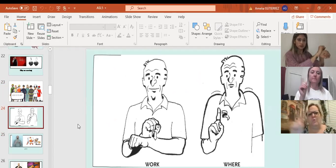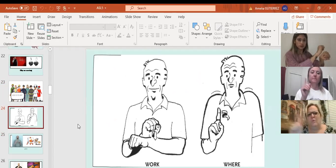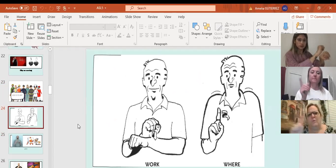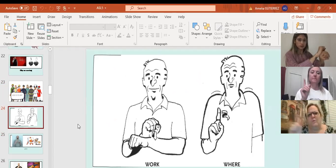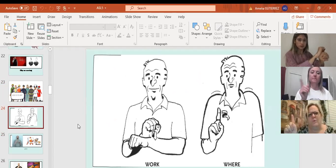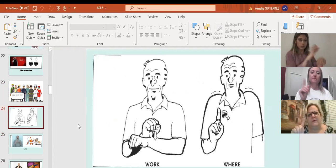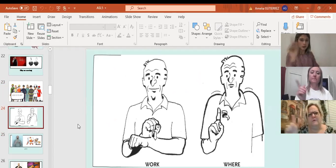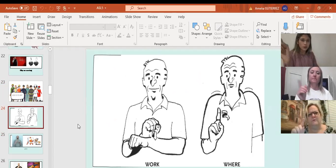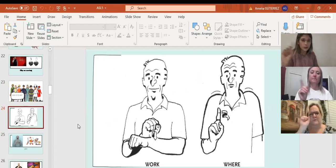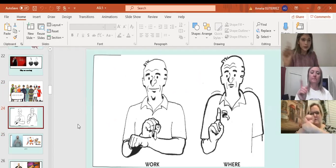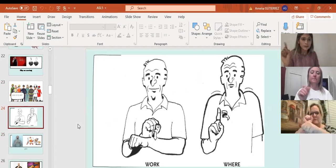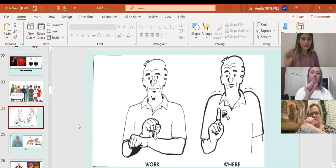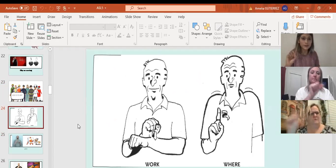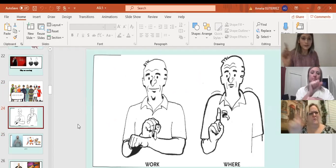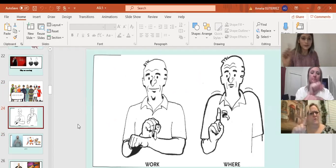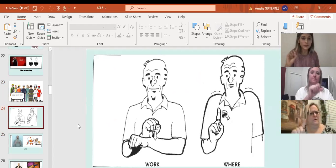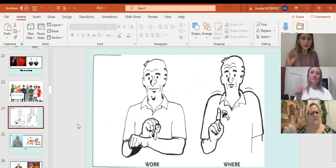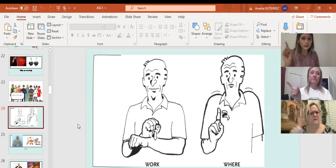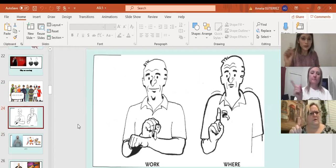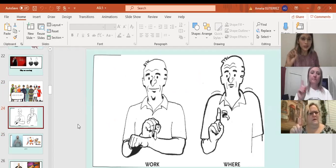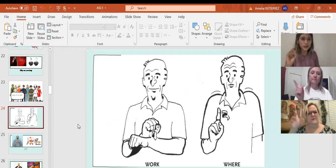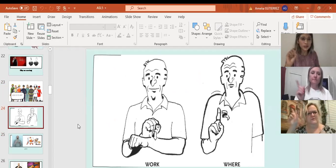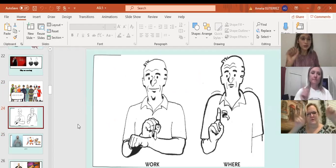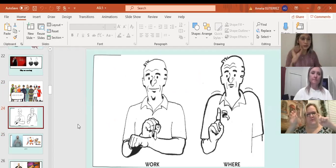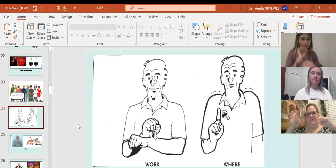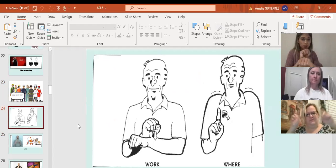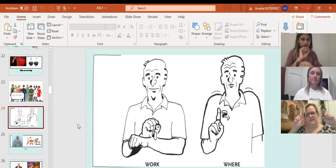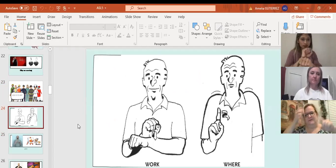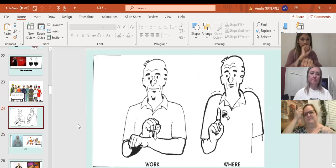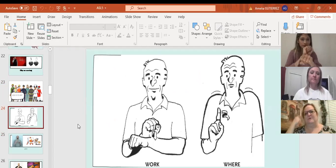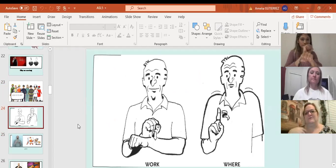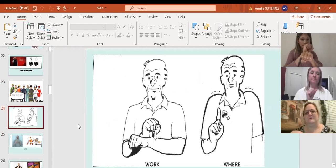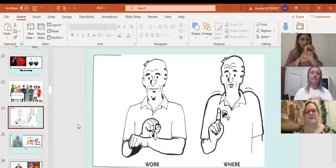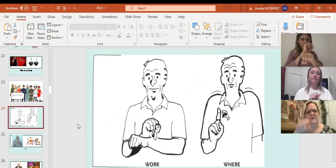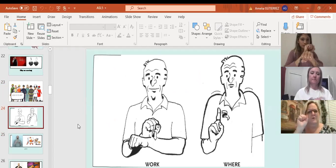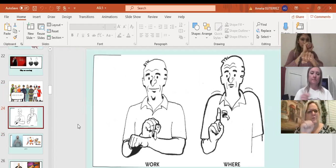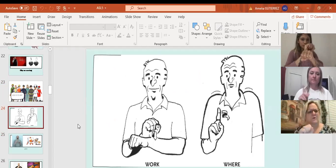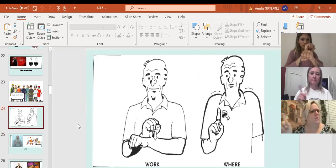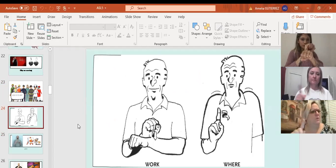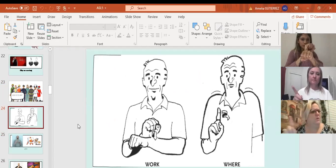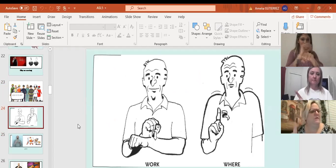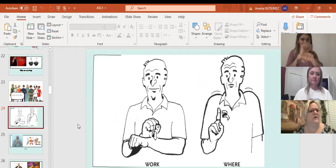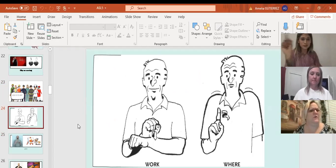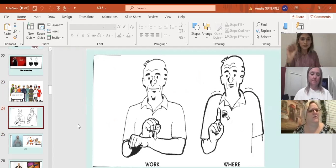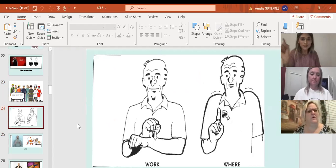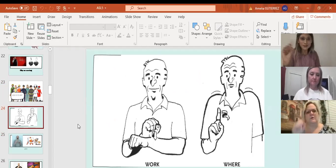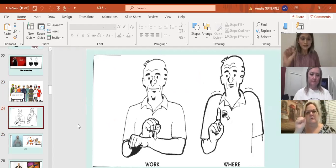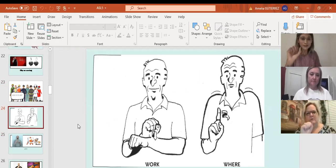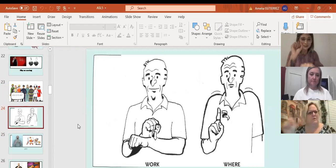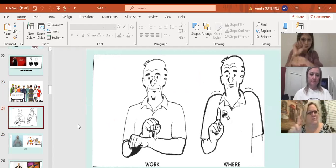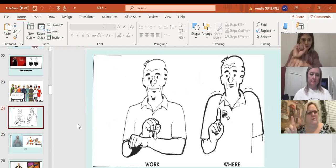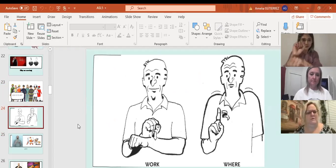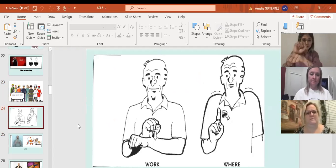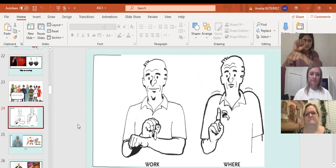work. Where? So make sure you do your facial expressions on it. Like, where do you work?